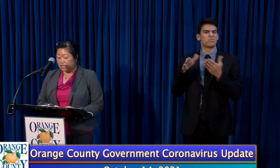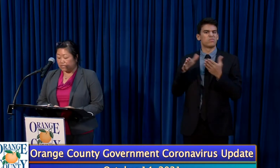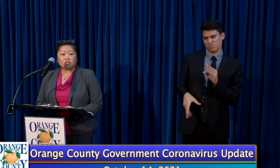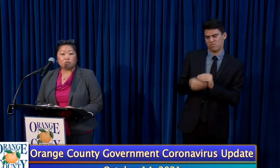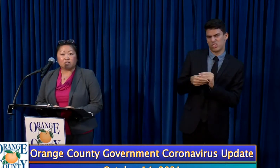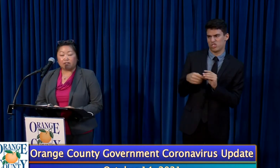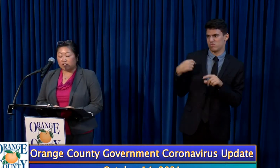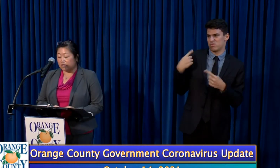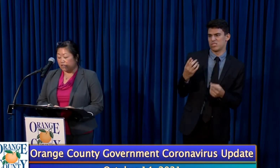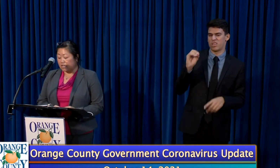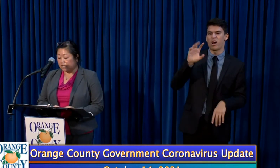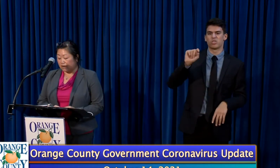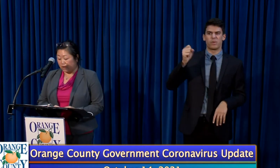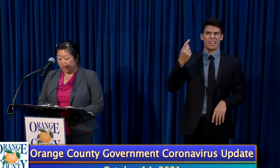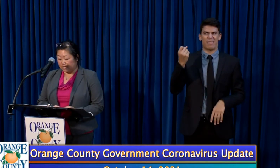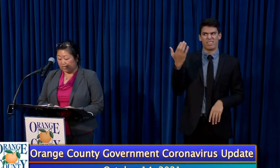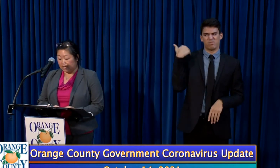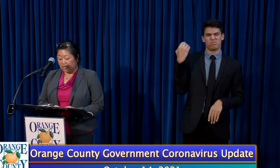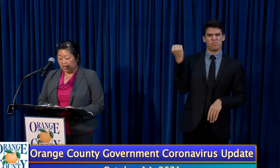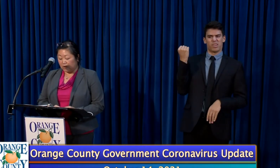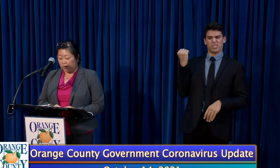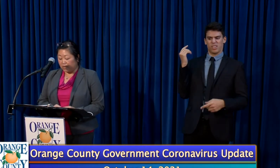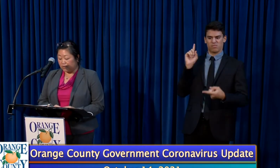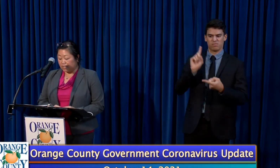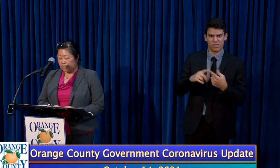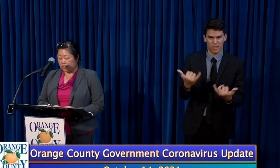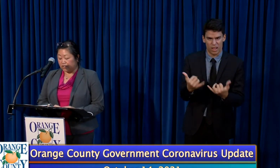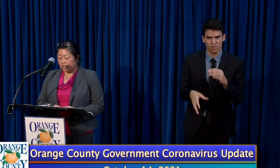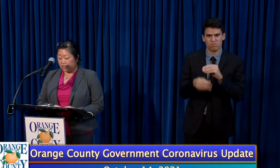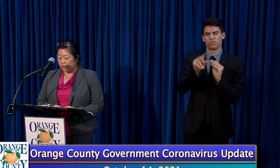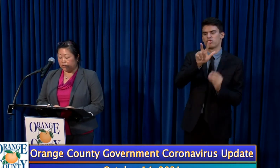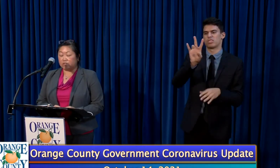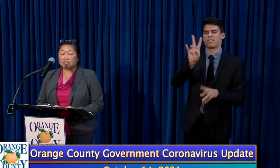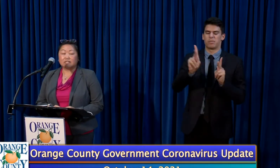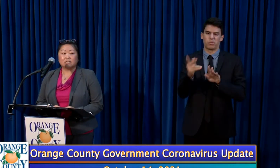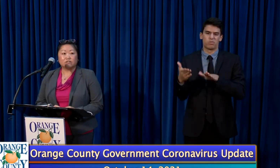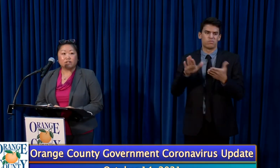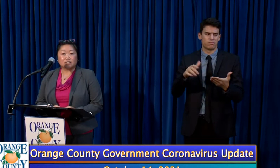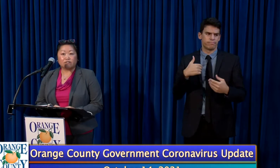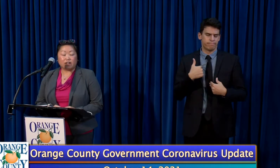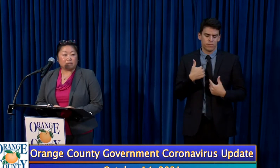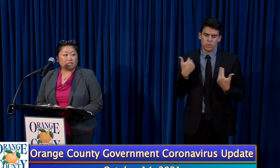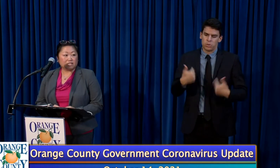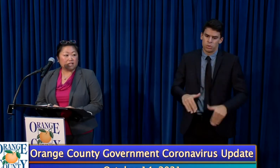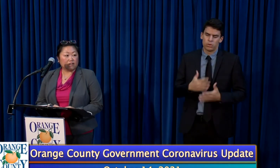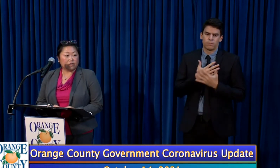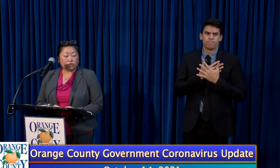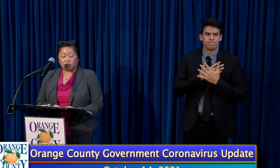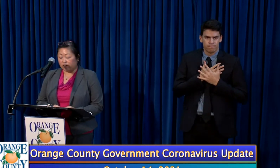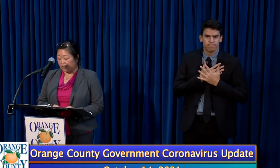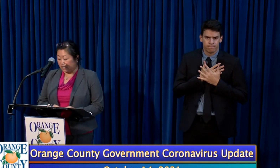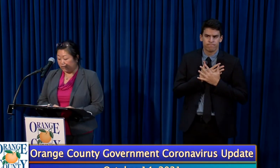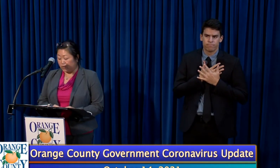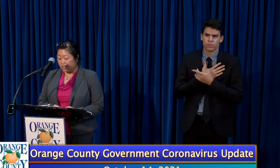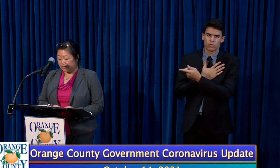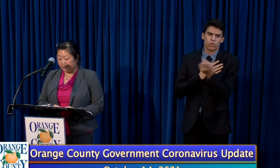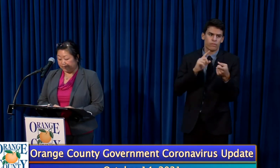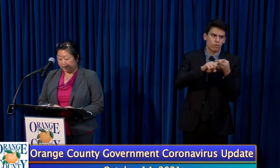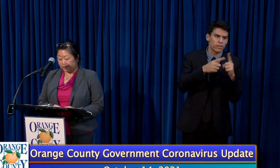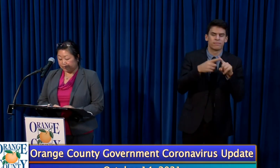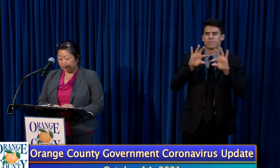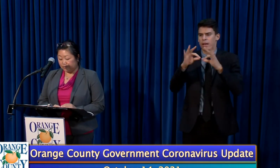us since October 11th, the last time we met, and we want to extend our sincere condolences to the friends and families of those who have lost loved